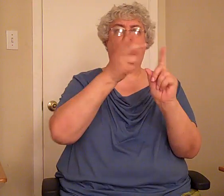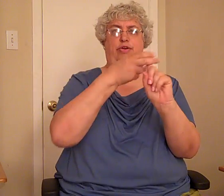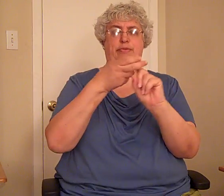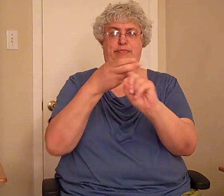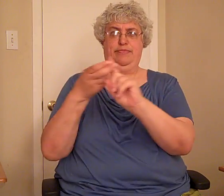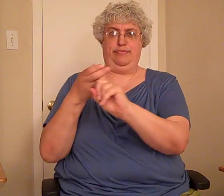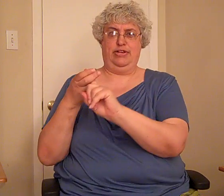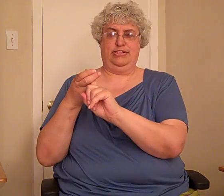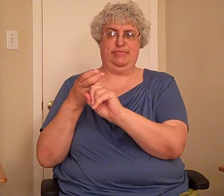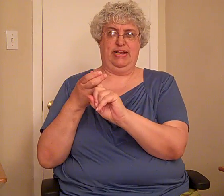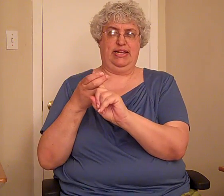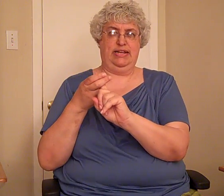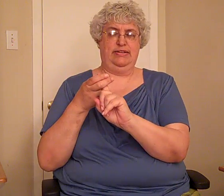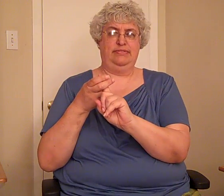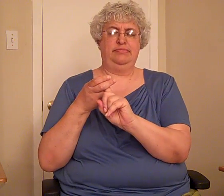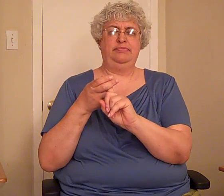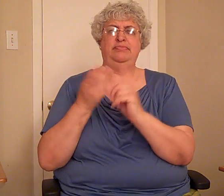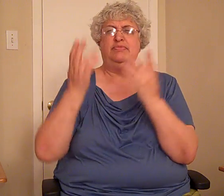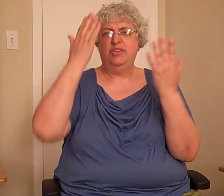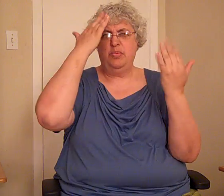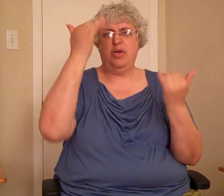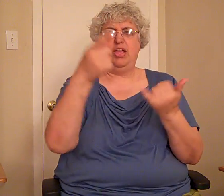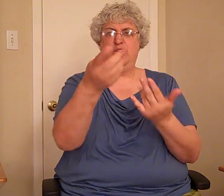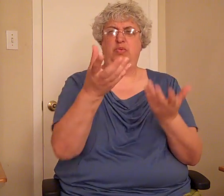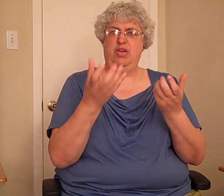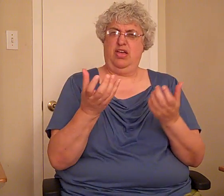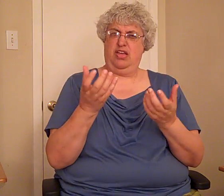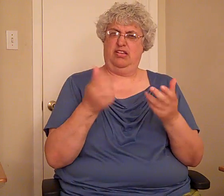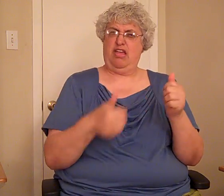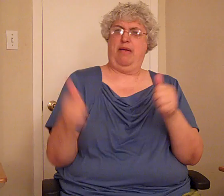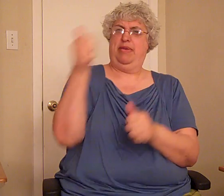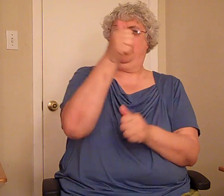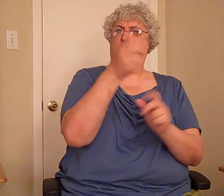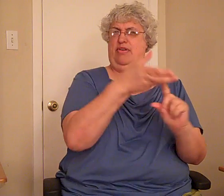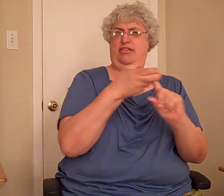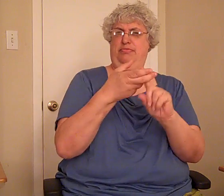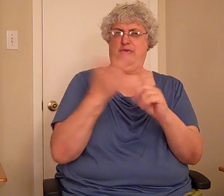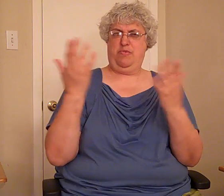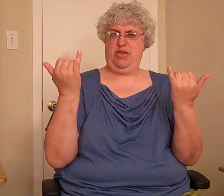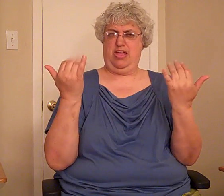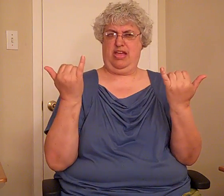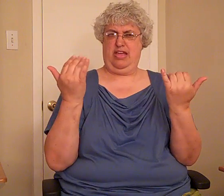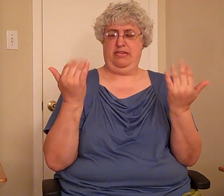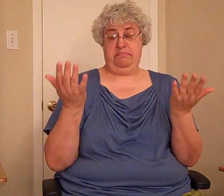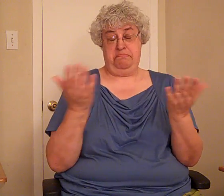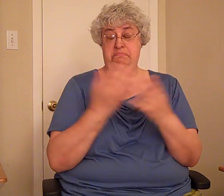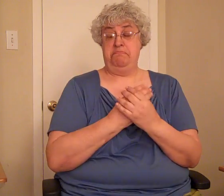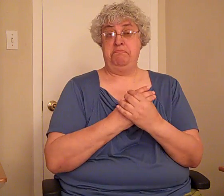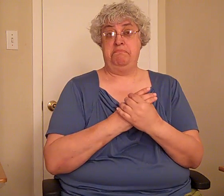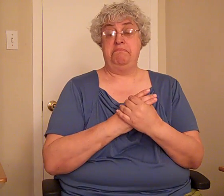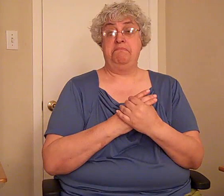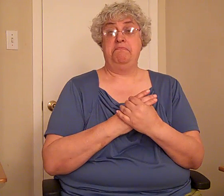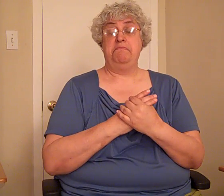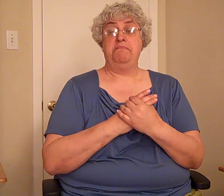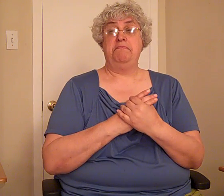importantly, why in the world would you want to dominate in the game of prospecting? Well, the